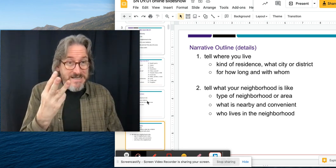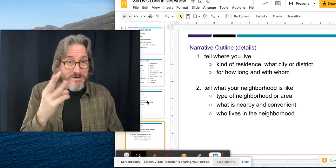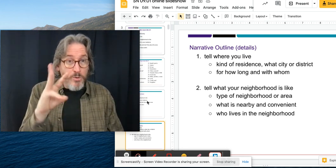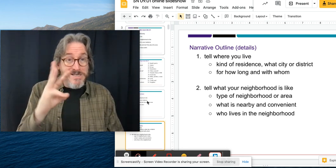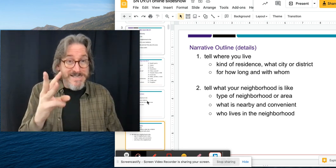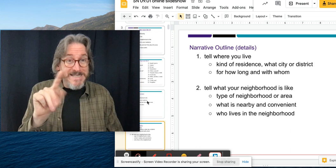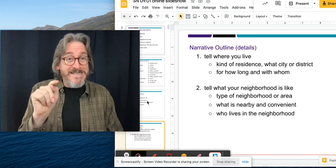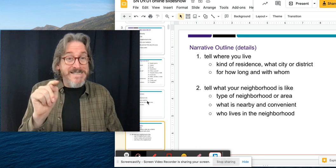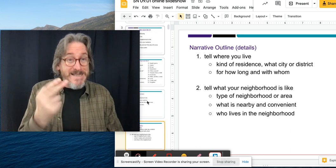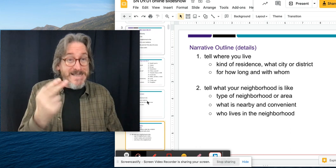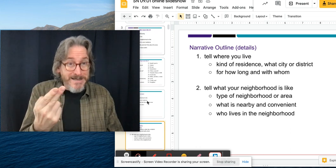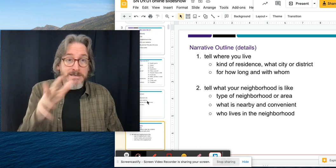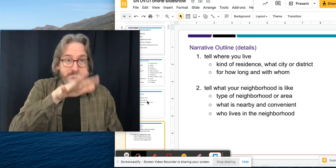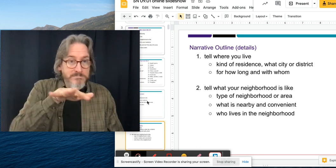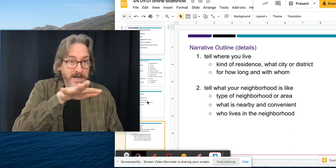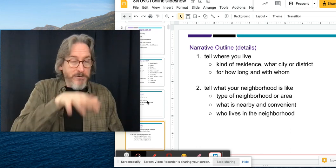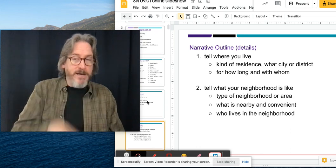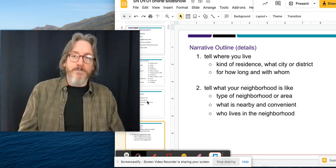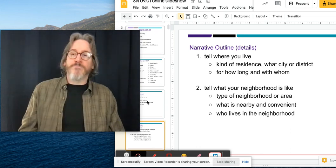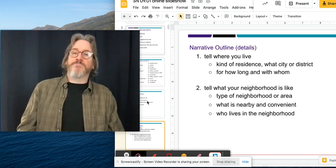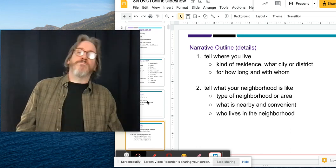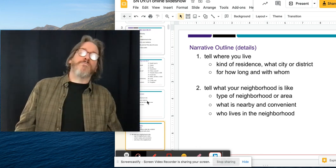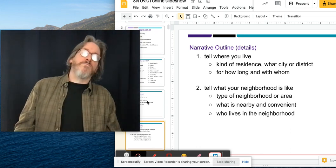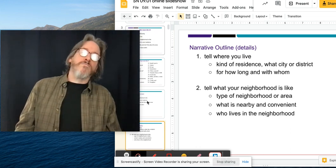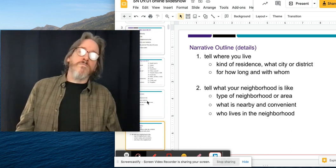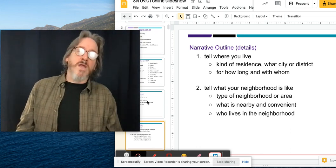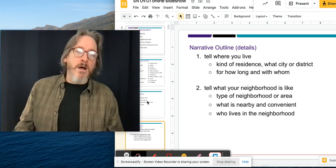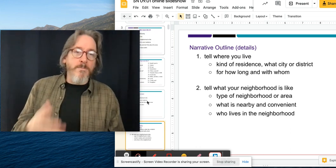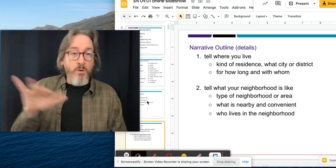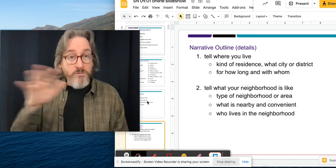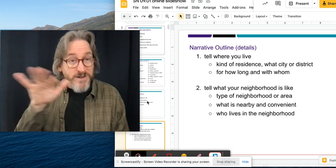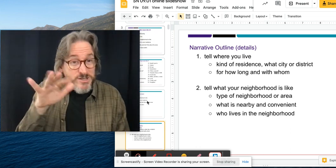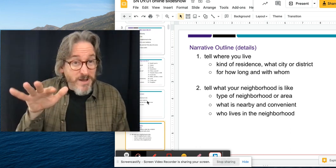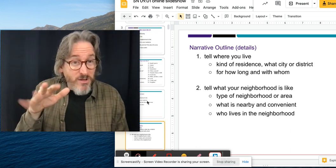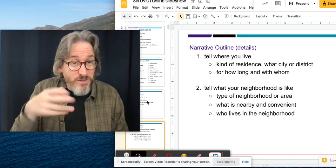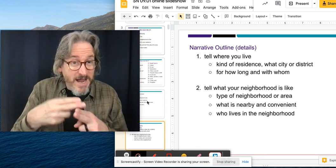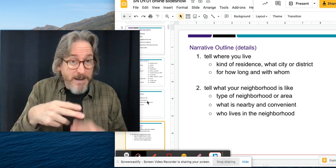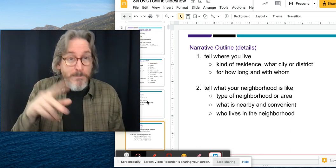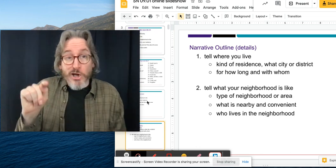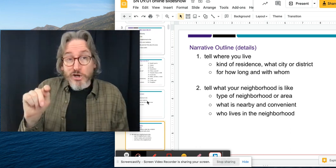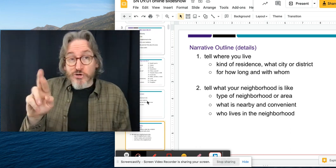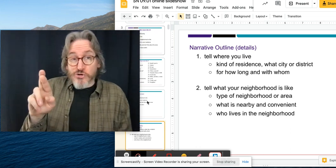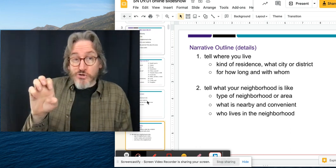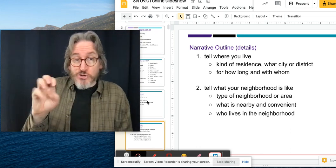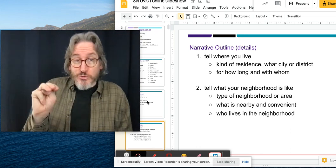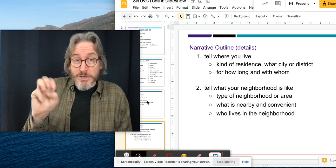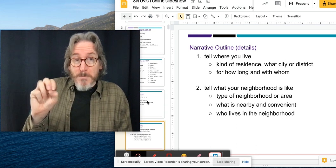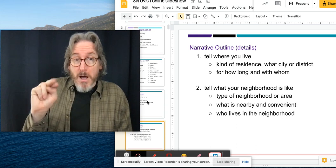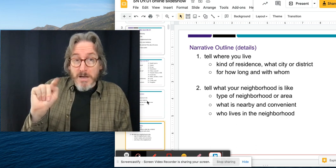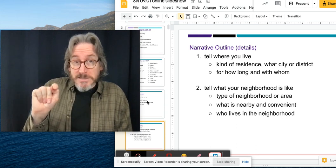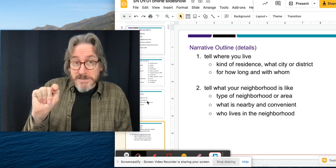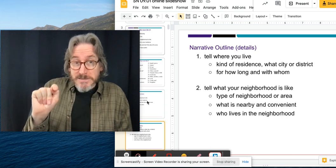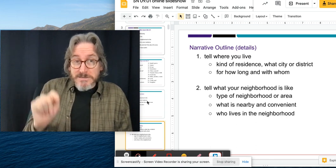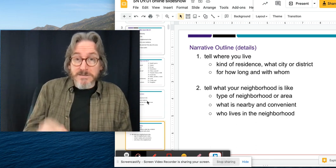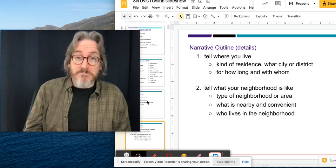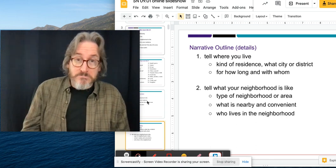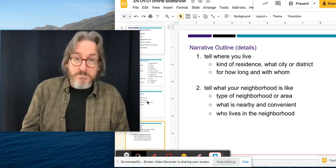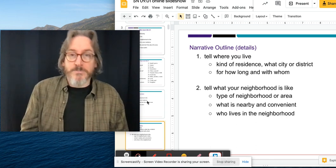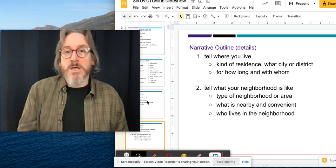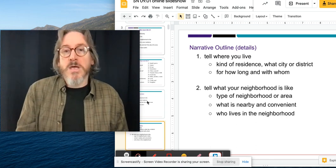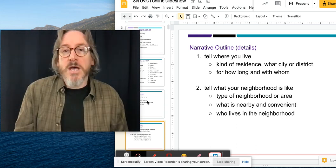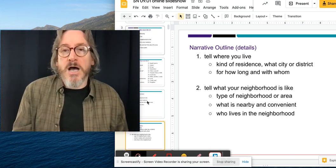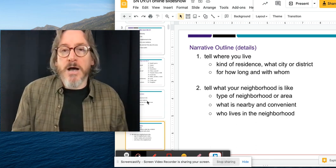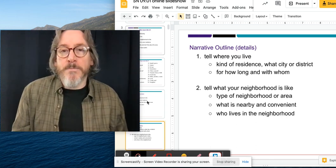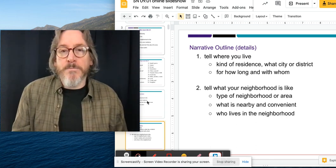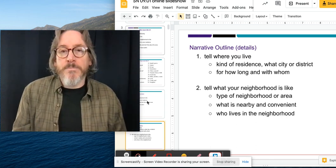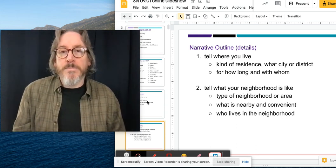6th or 6th area, or fingerspell the name, Tremont.